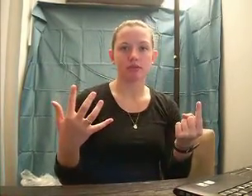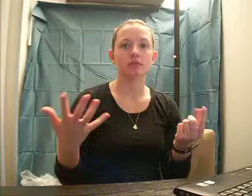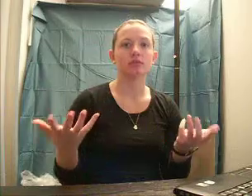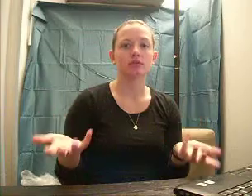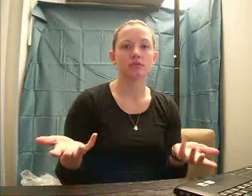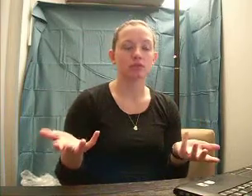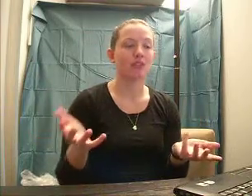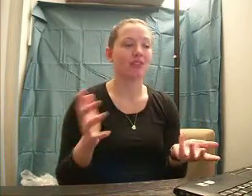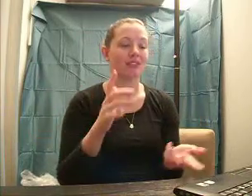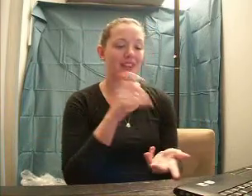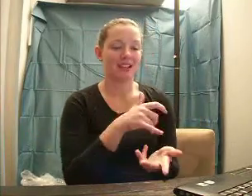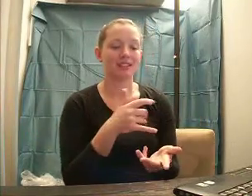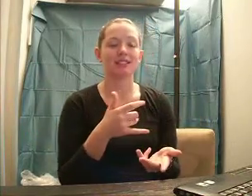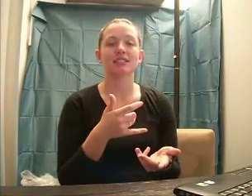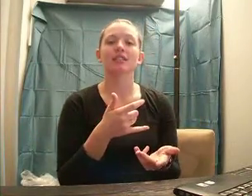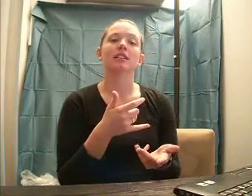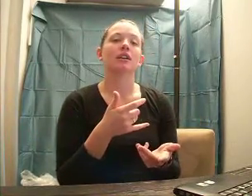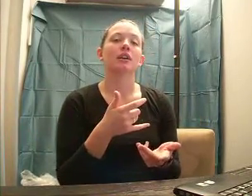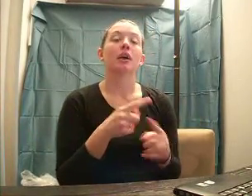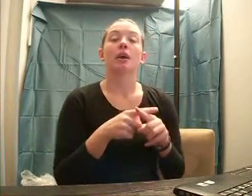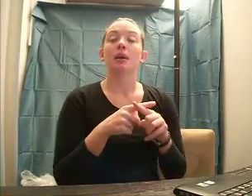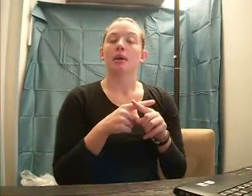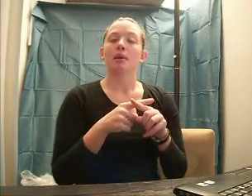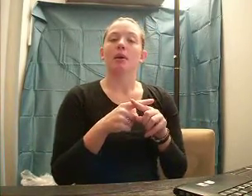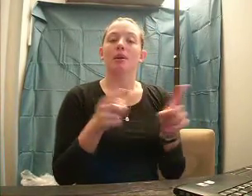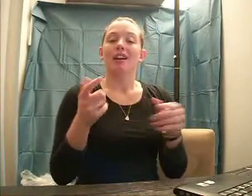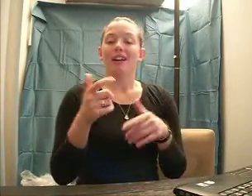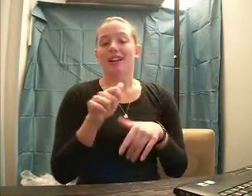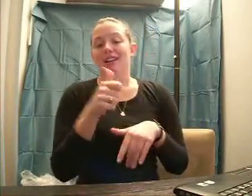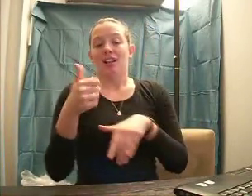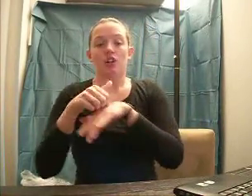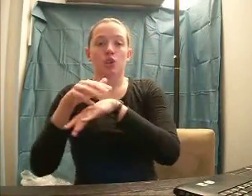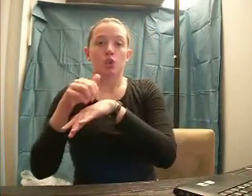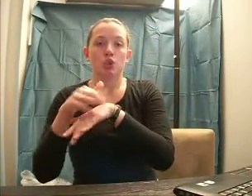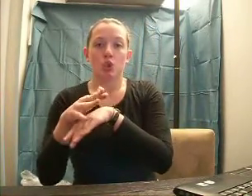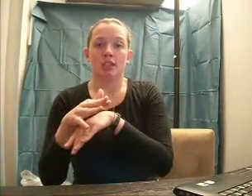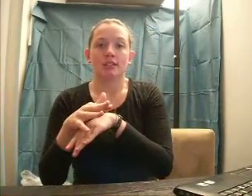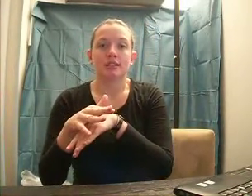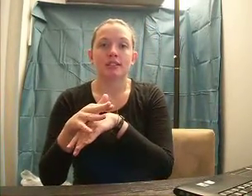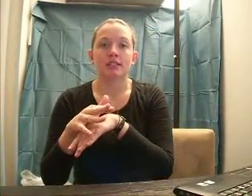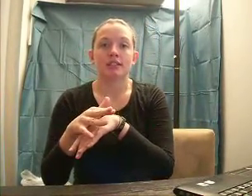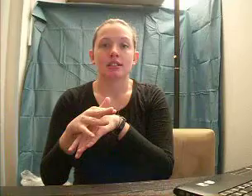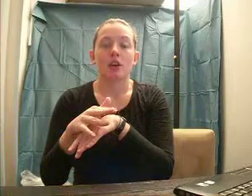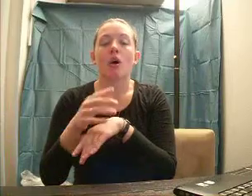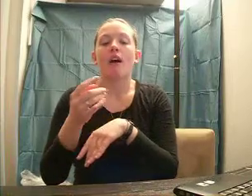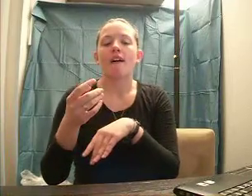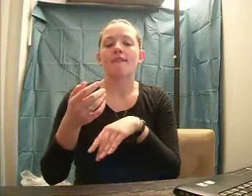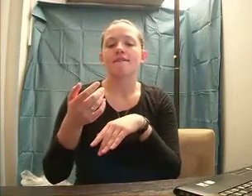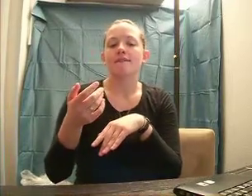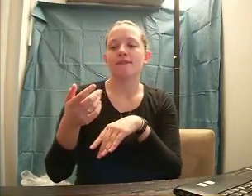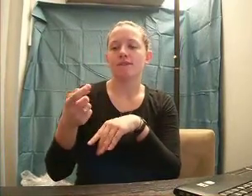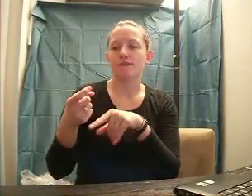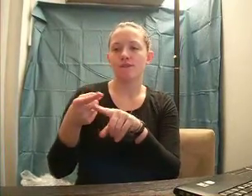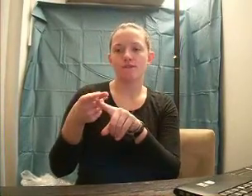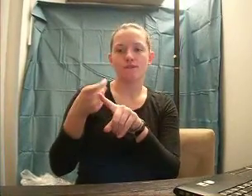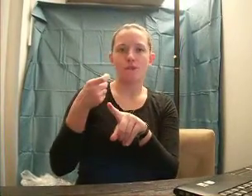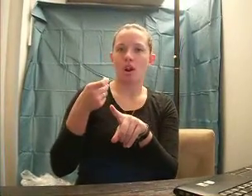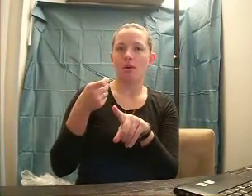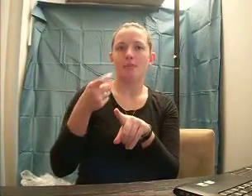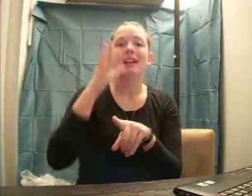shot, but there's another source of information not available on the current shot, but only available by repeatedly experiencing the game of tennis. And that's that